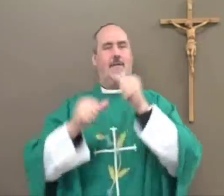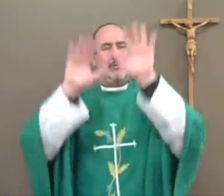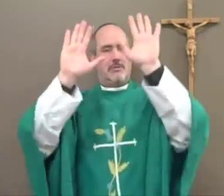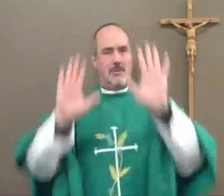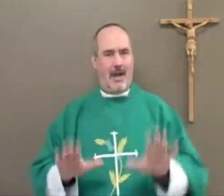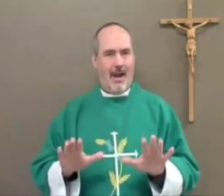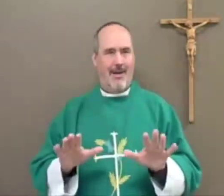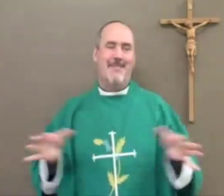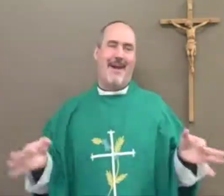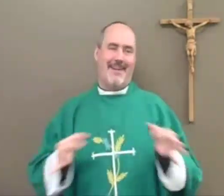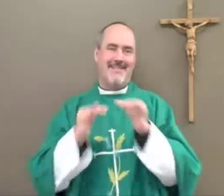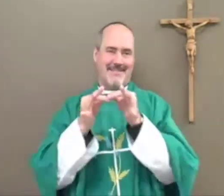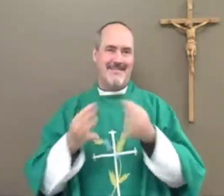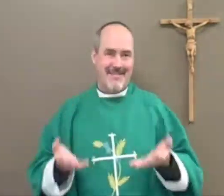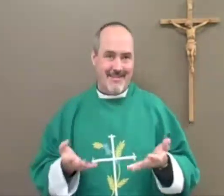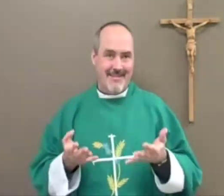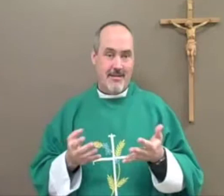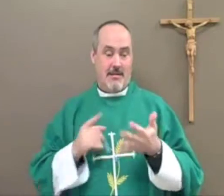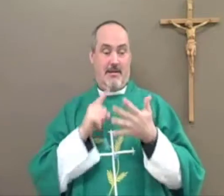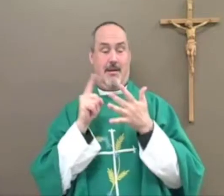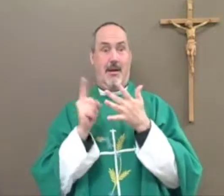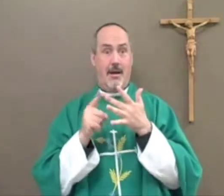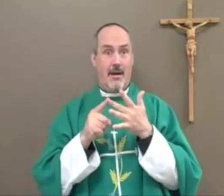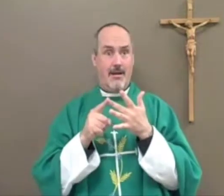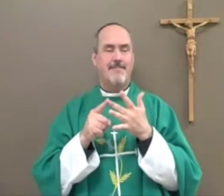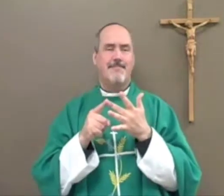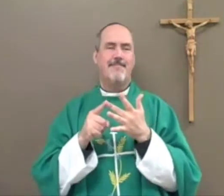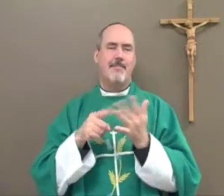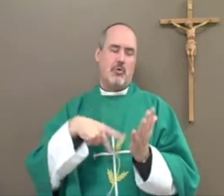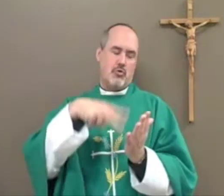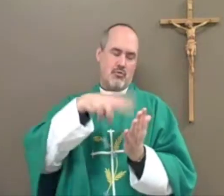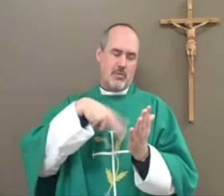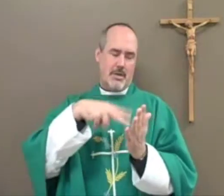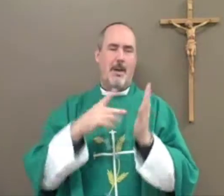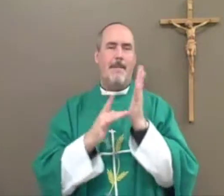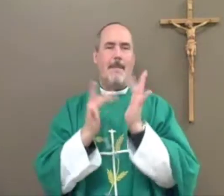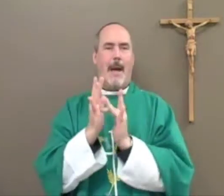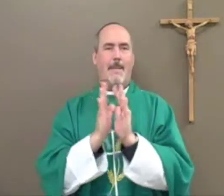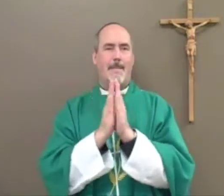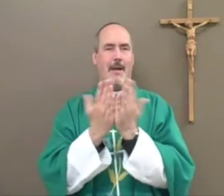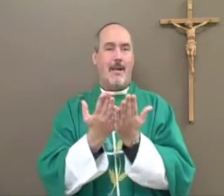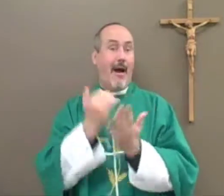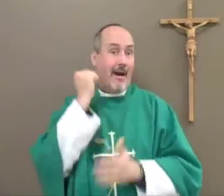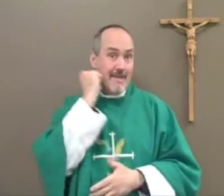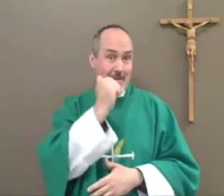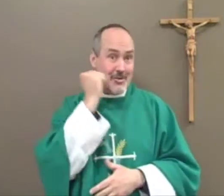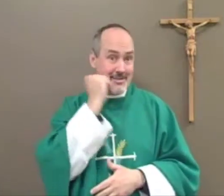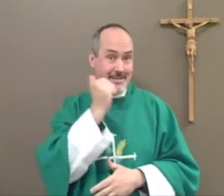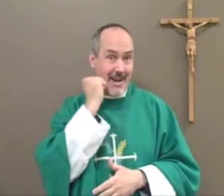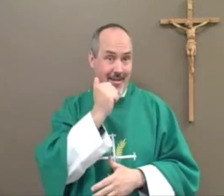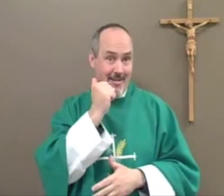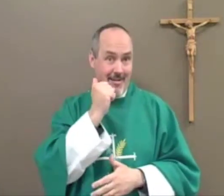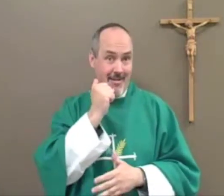at least every Sunday. Third, we need to be reading the Scriptures every single day.